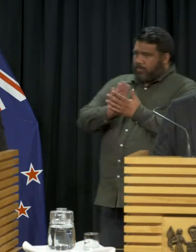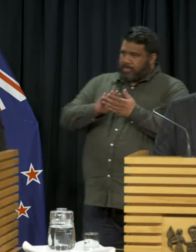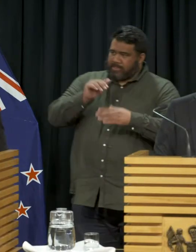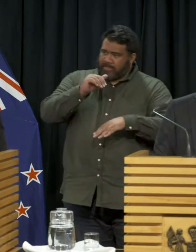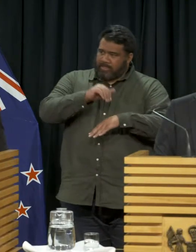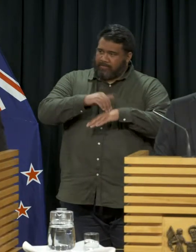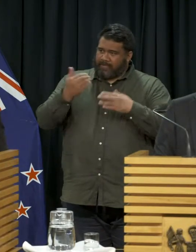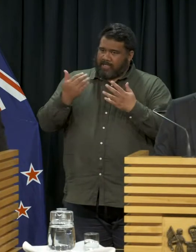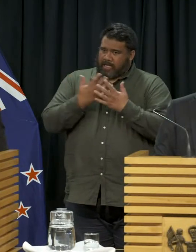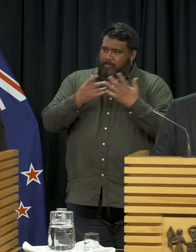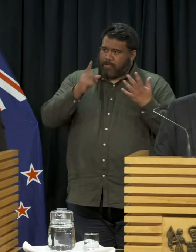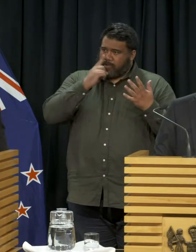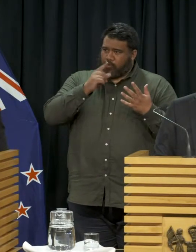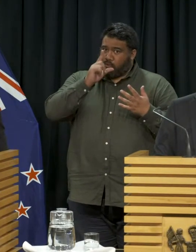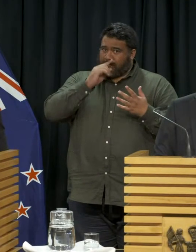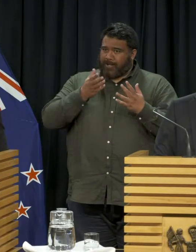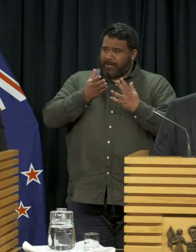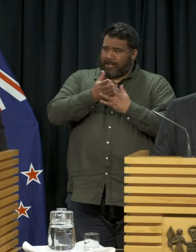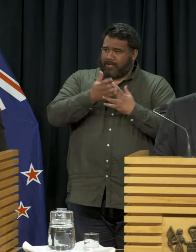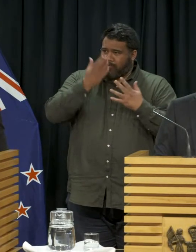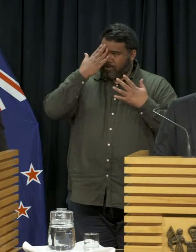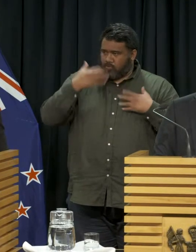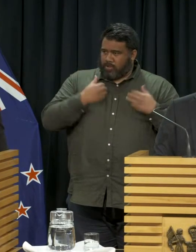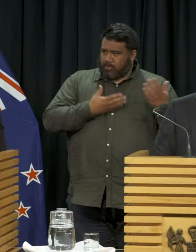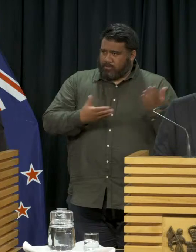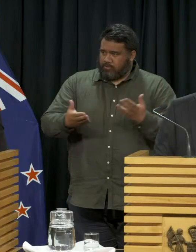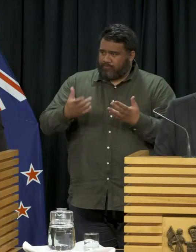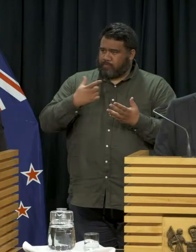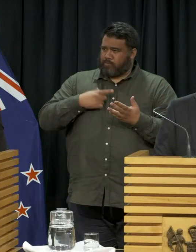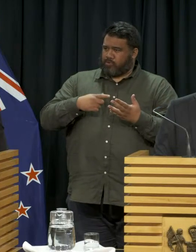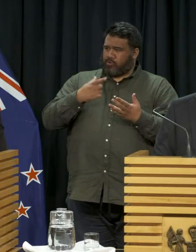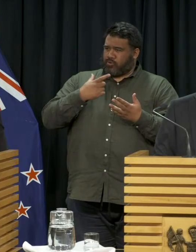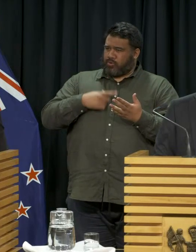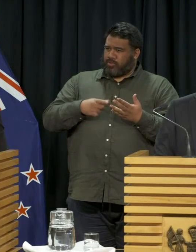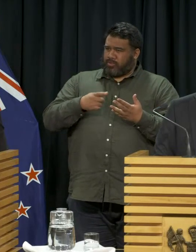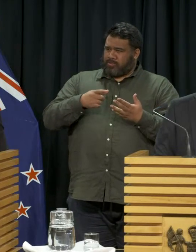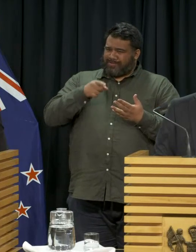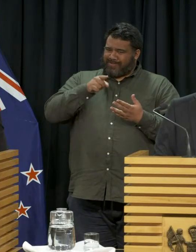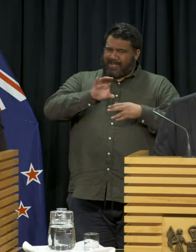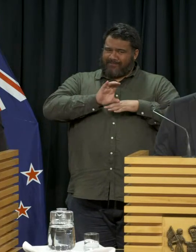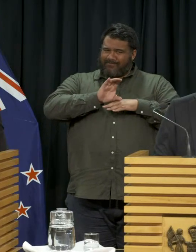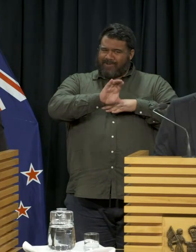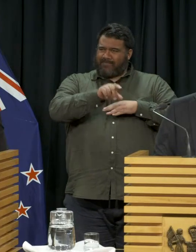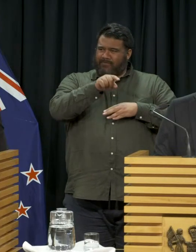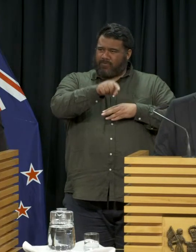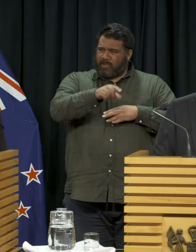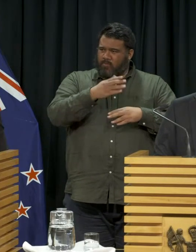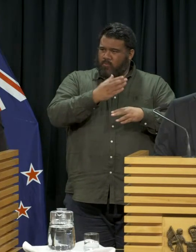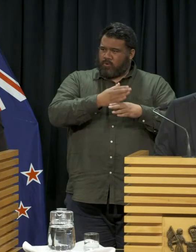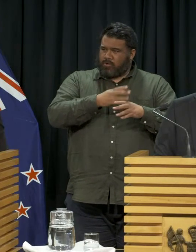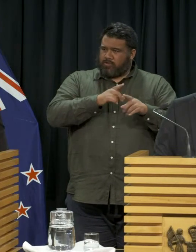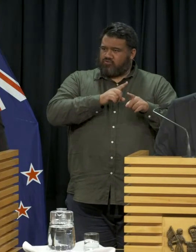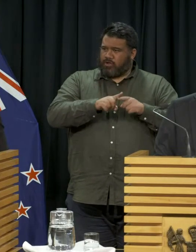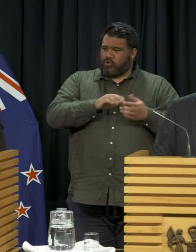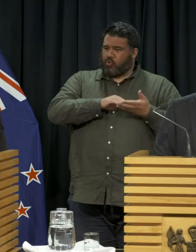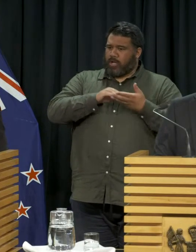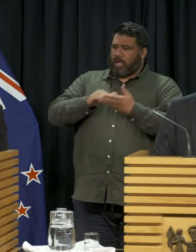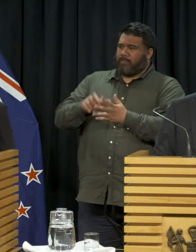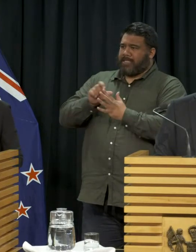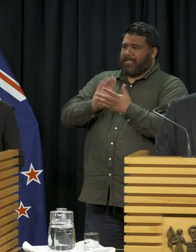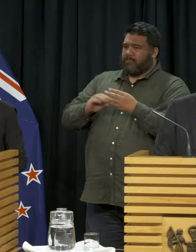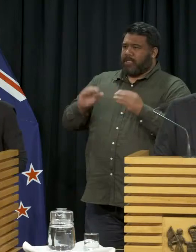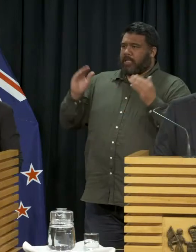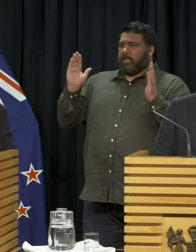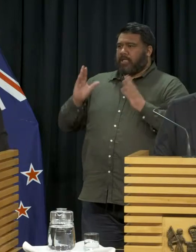I'm not wrong, was to kind of take off some of the strain off the acute end, so the acute end was kind of safe for the actual acute cases. But we're still I'd say it